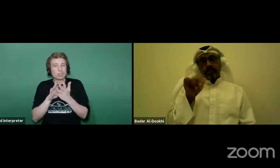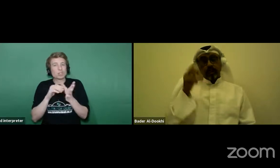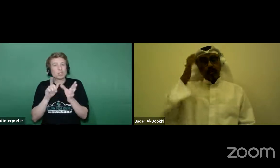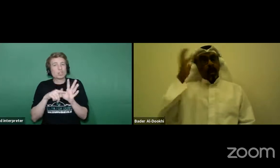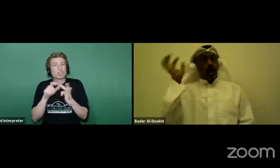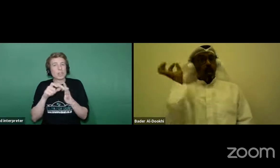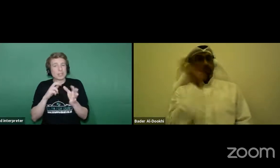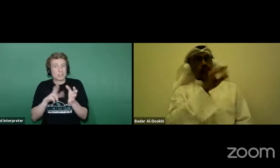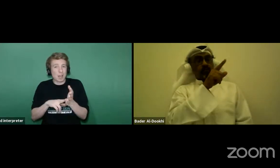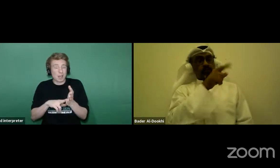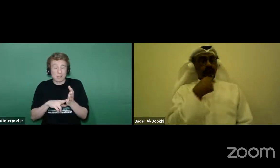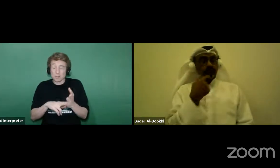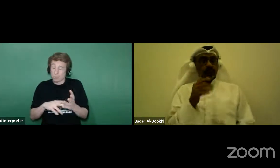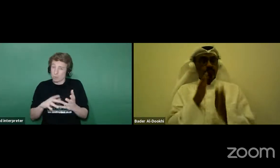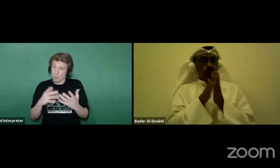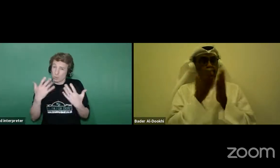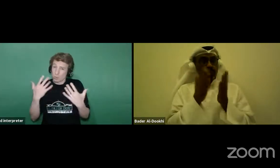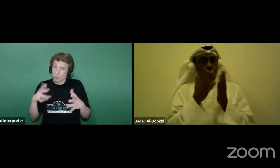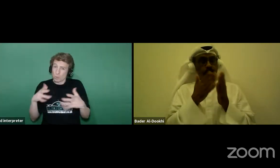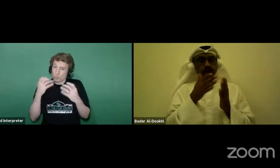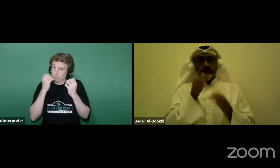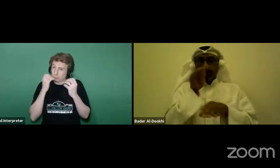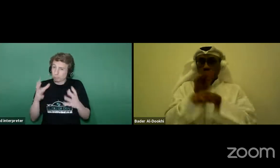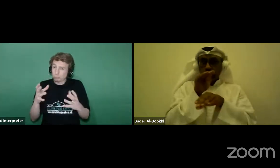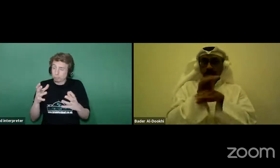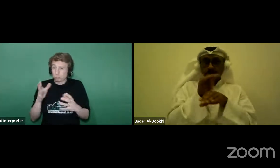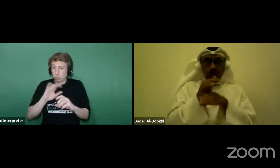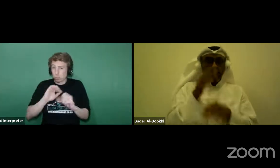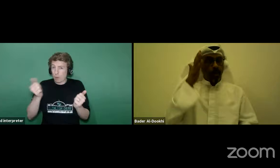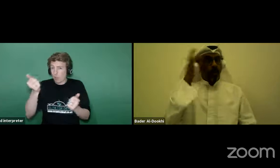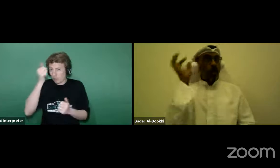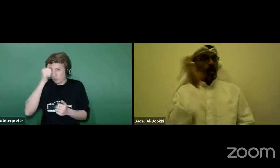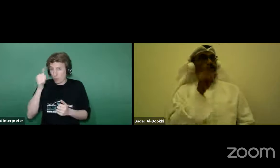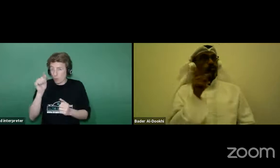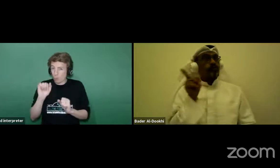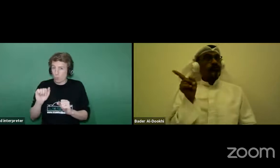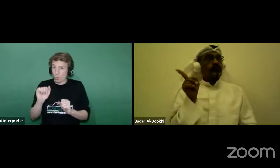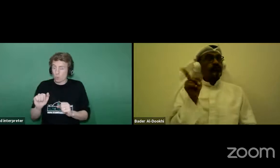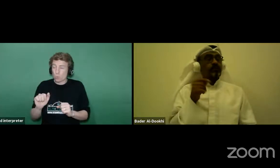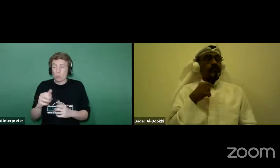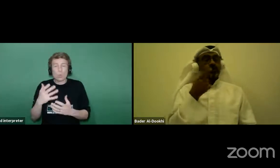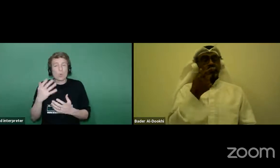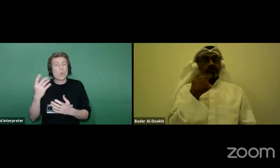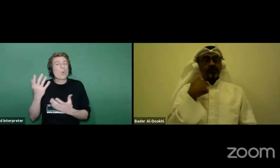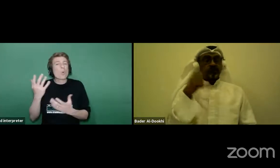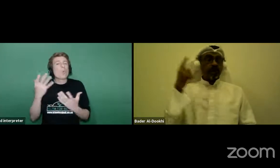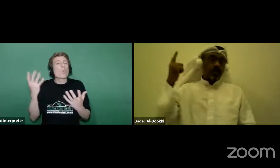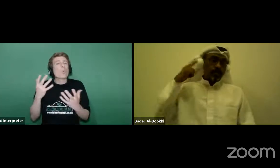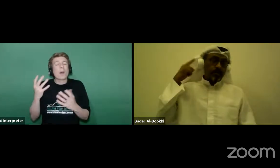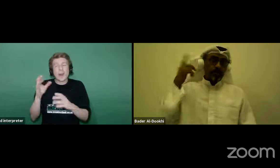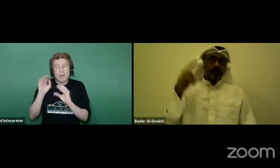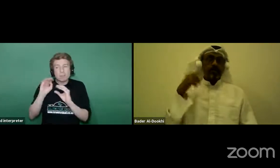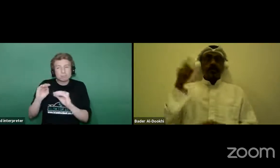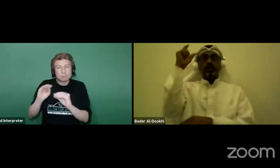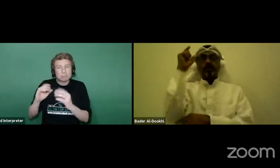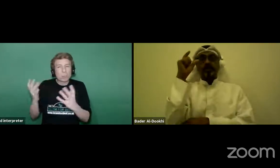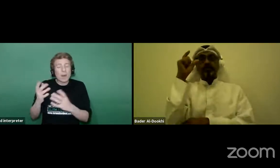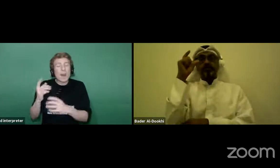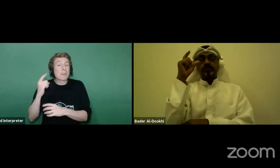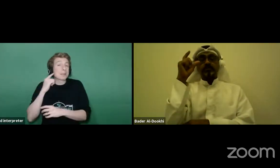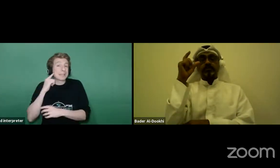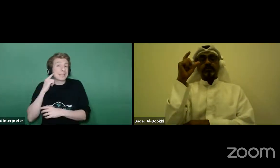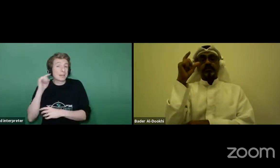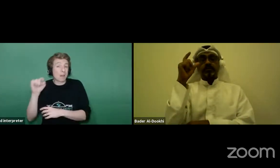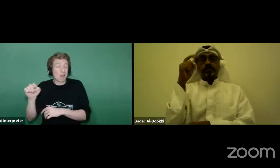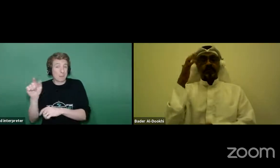a series of lessons that are very well known that take place in Medina in the masjid by one of the senior